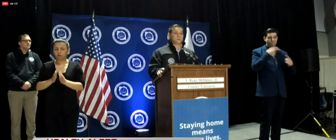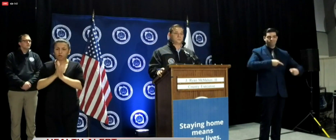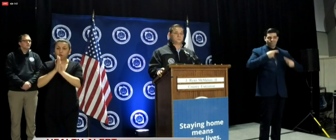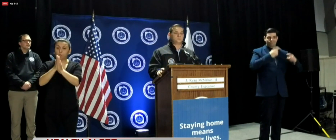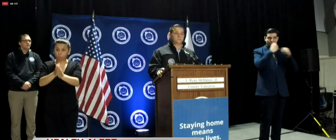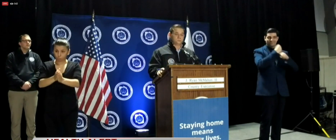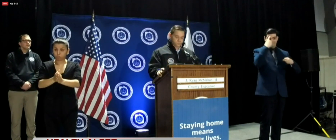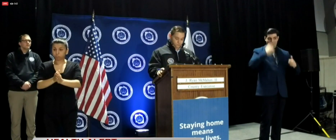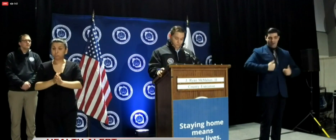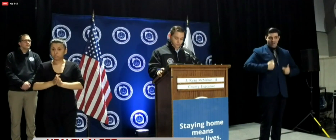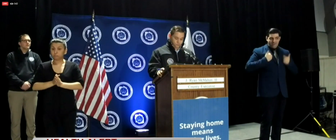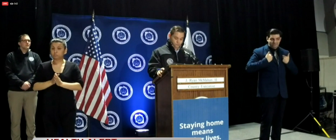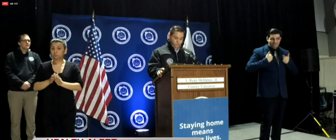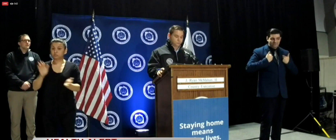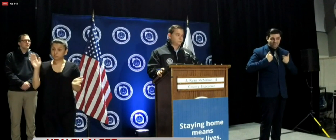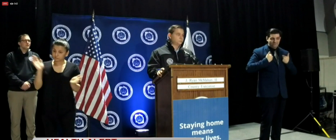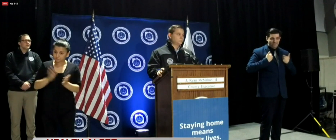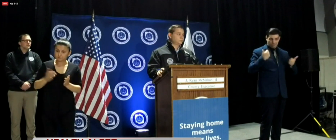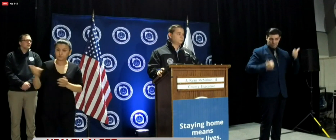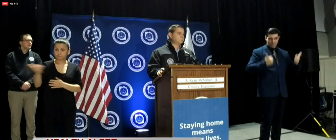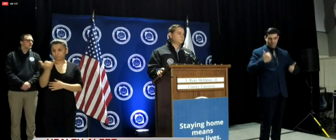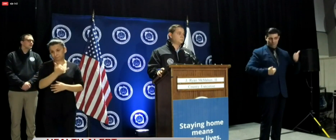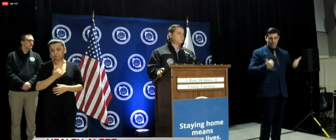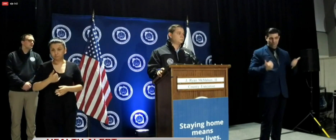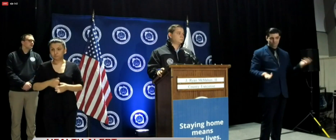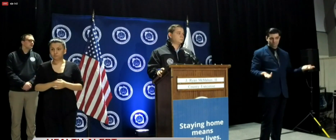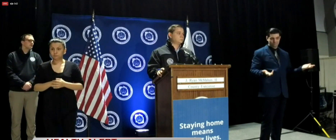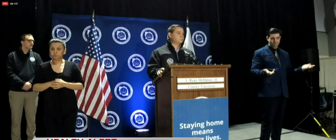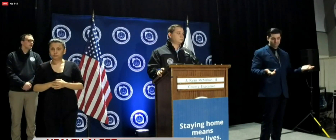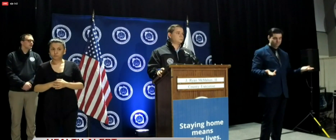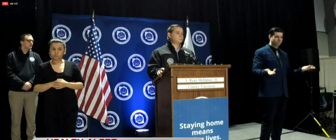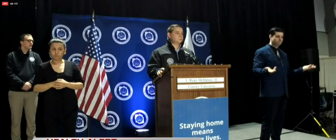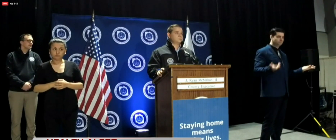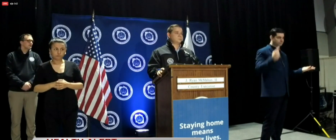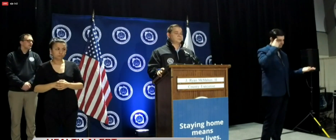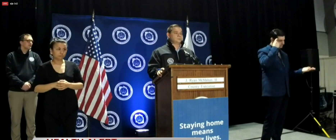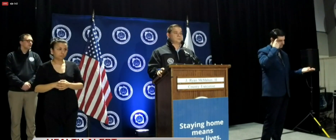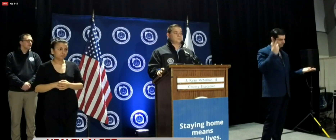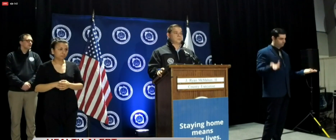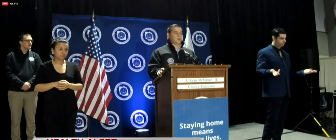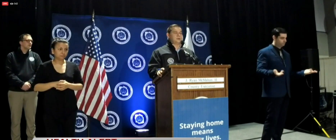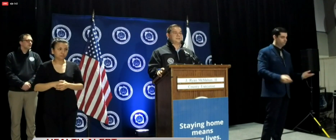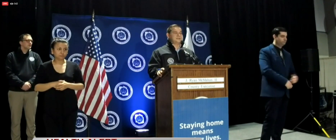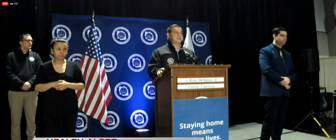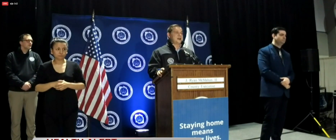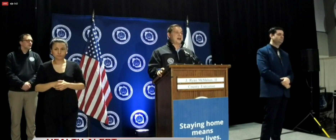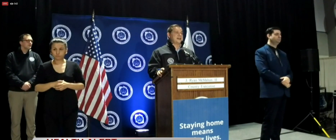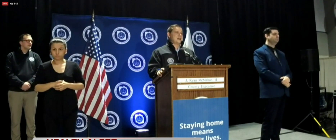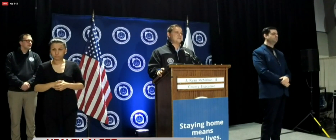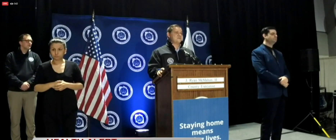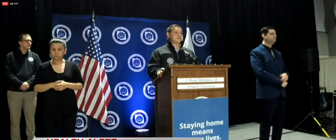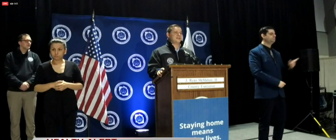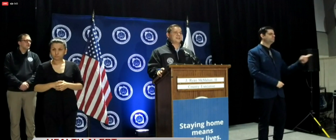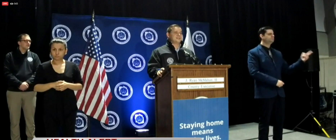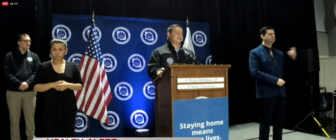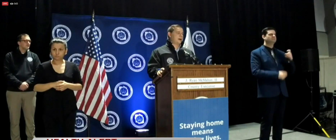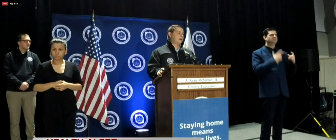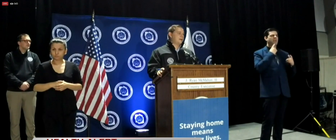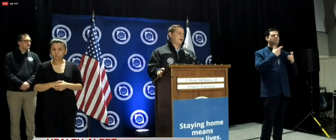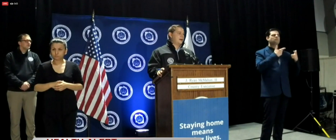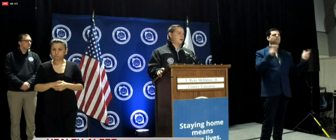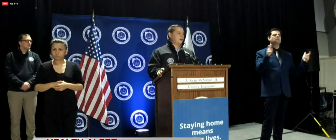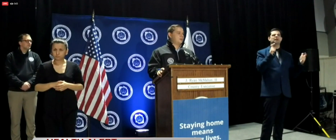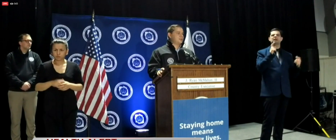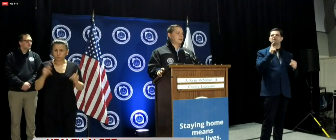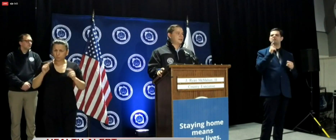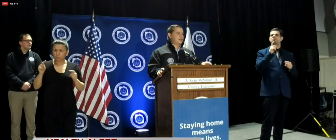don't. What's the biggest restaurant order they told you about? I mean, Tim,